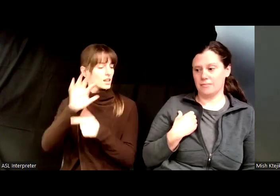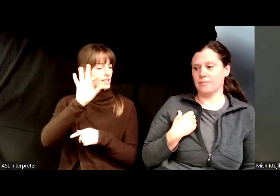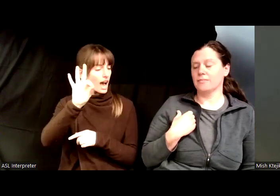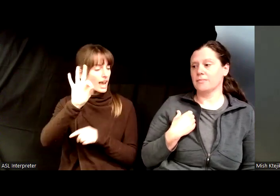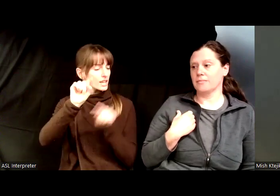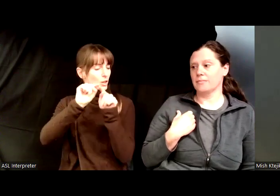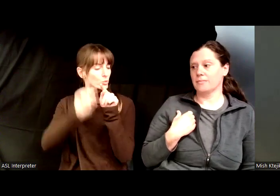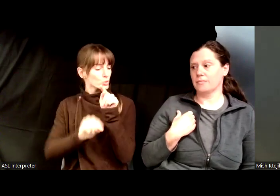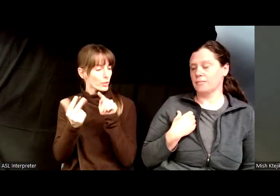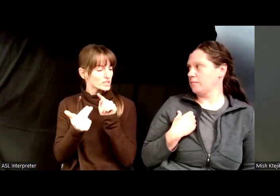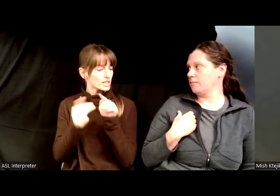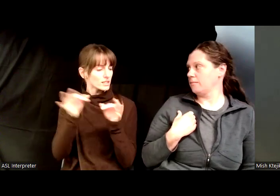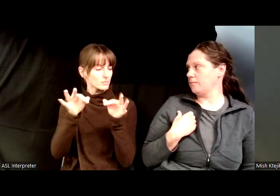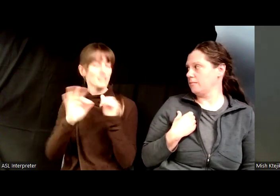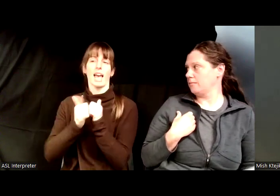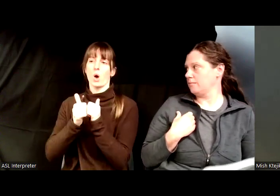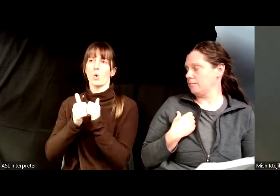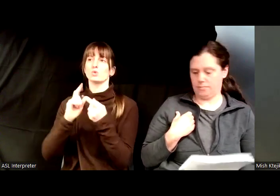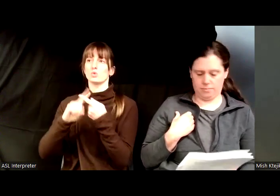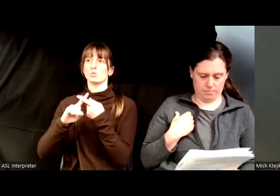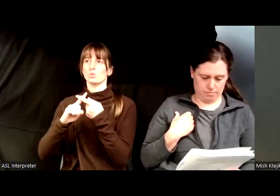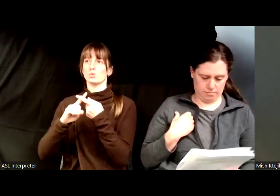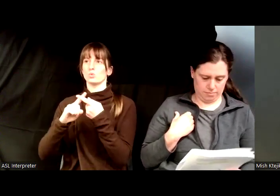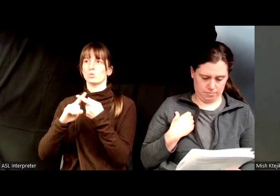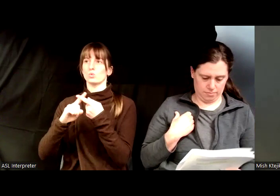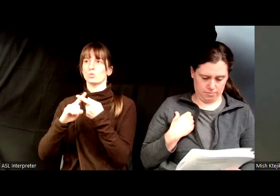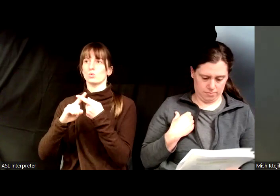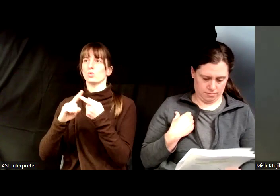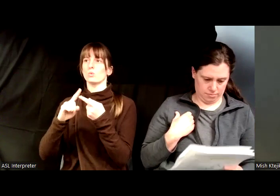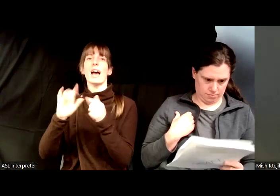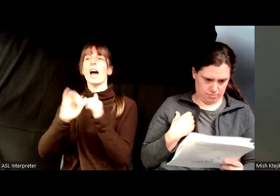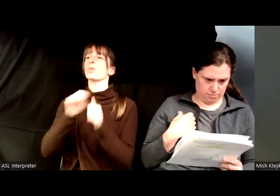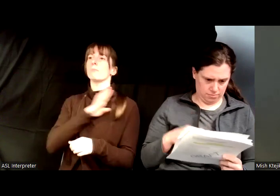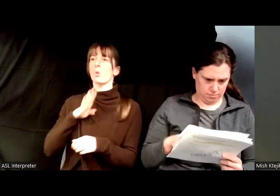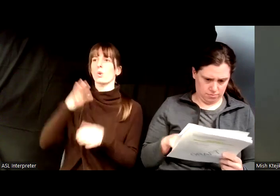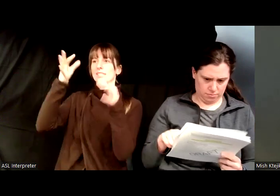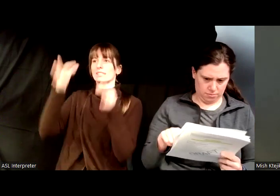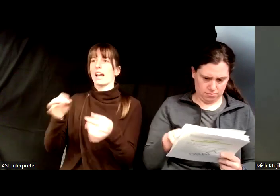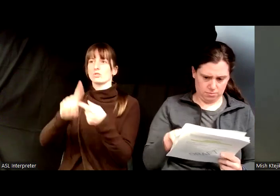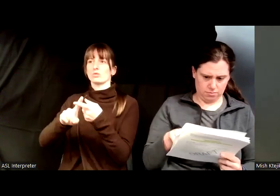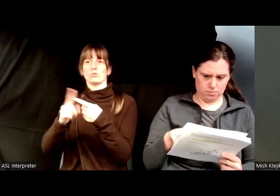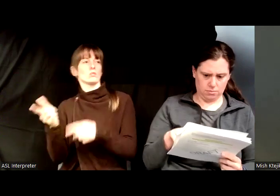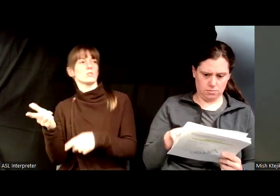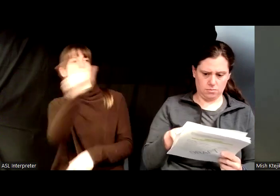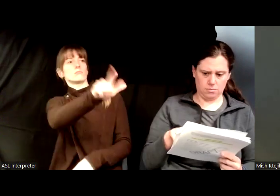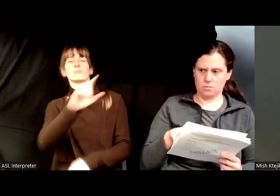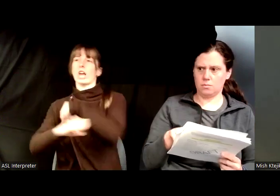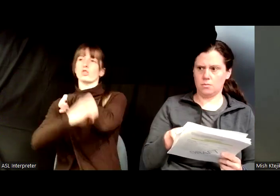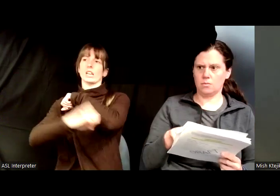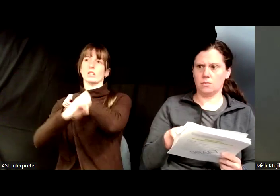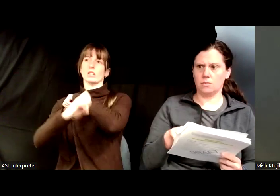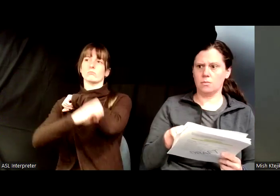are how the board would vote to make Eric the chair for that.